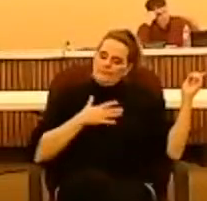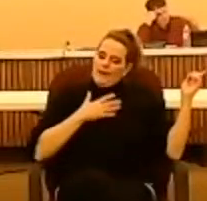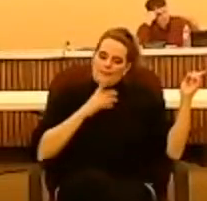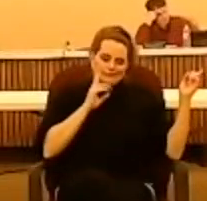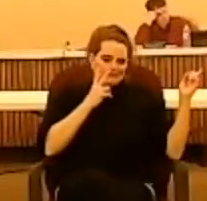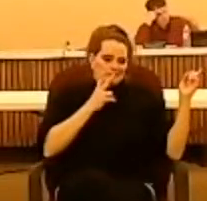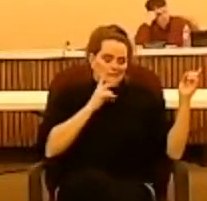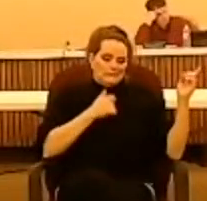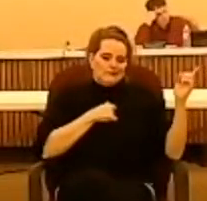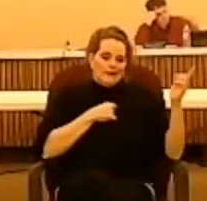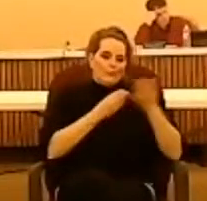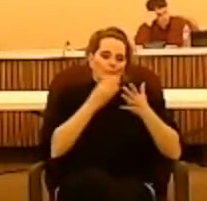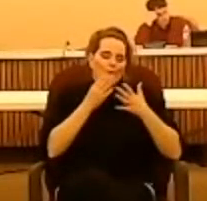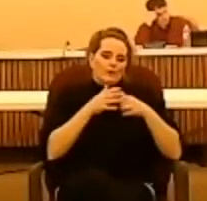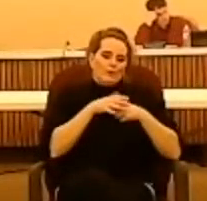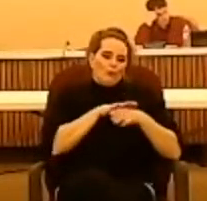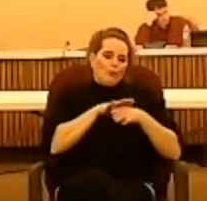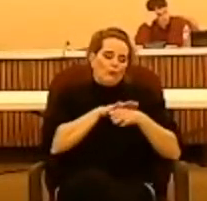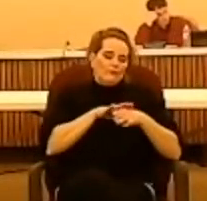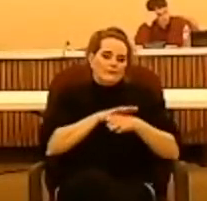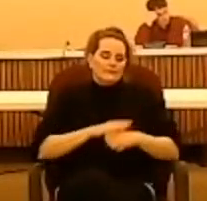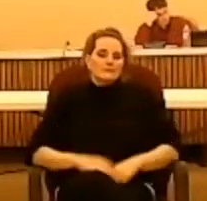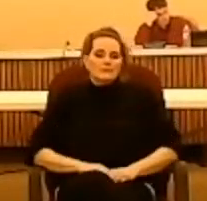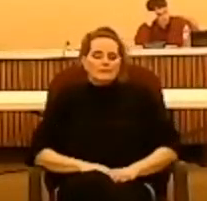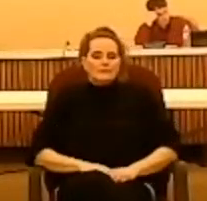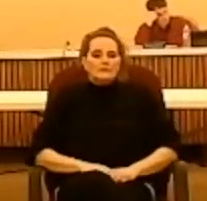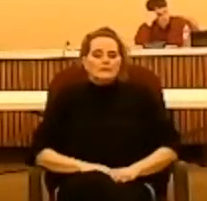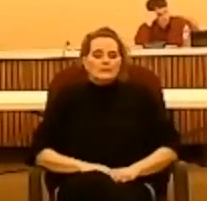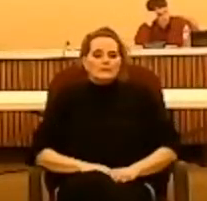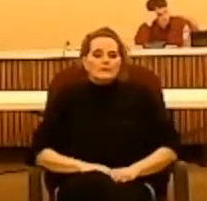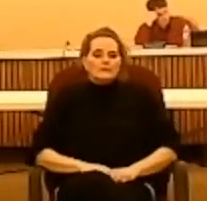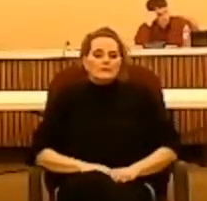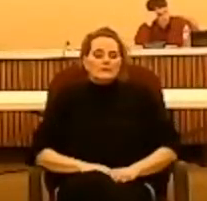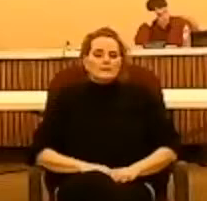purchased locally in town.